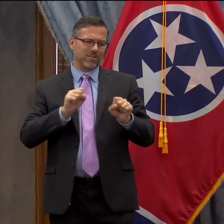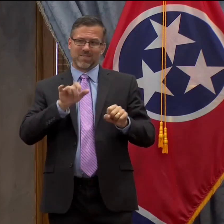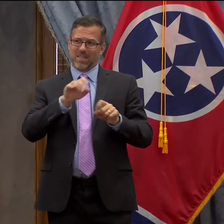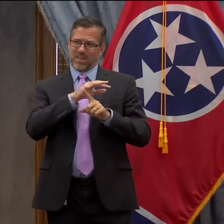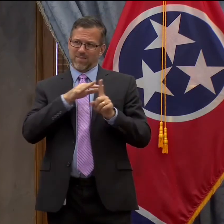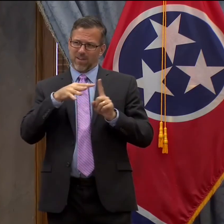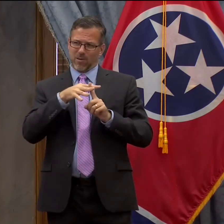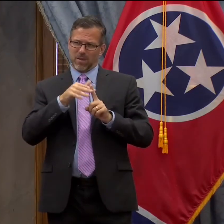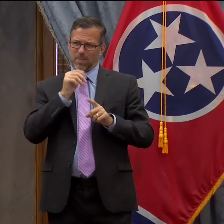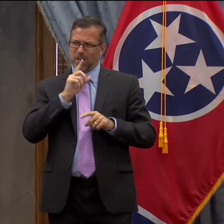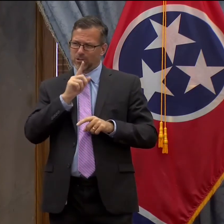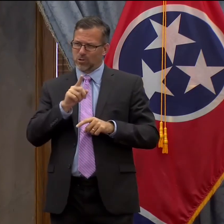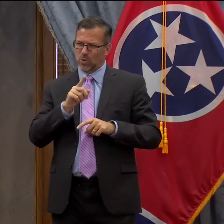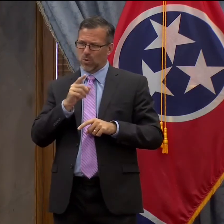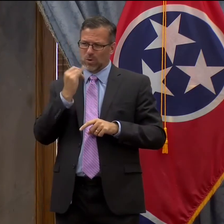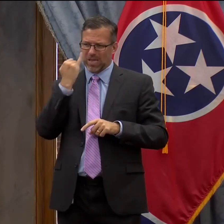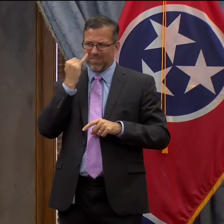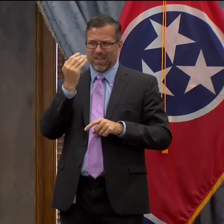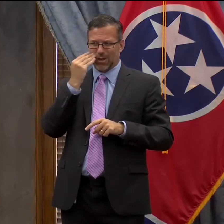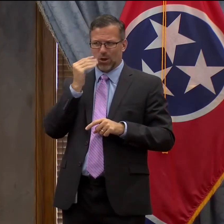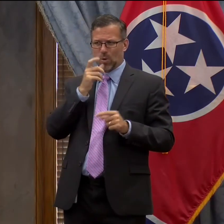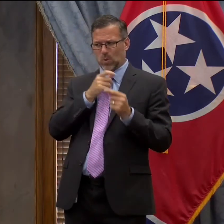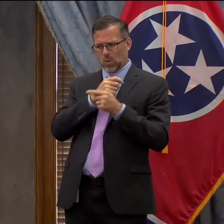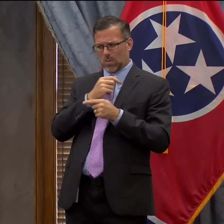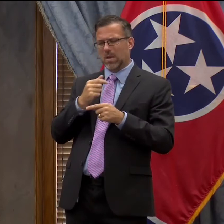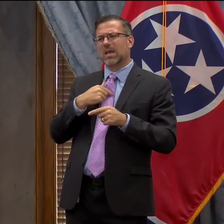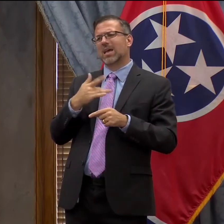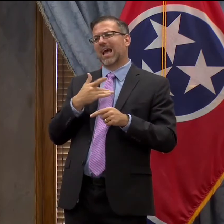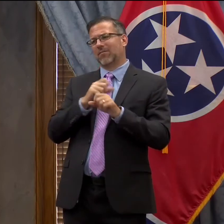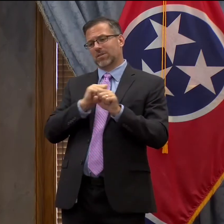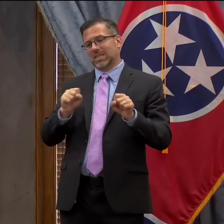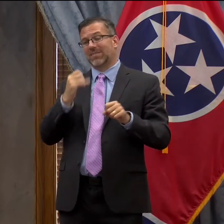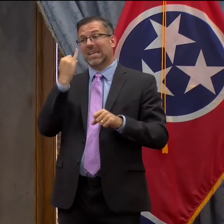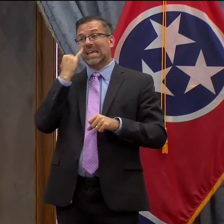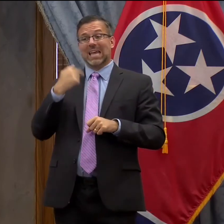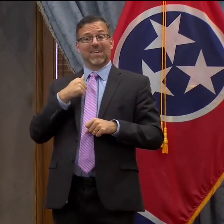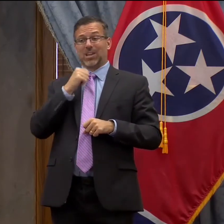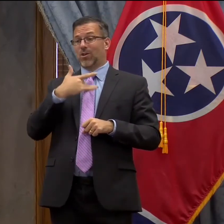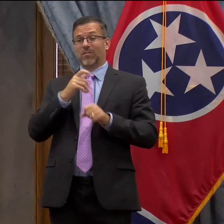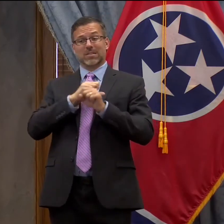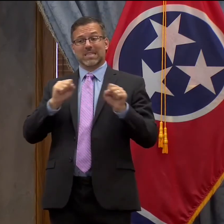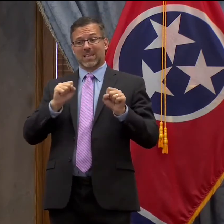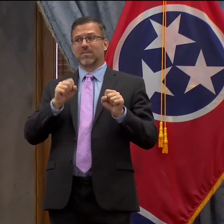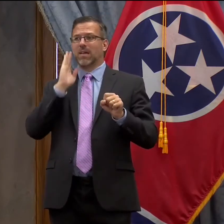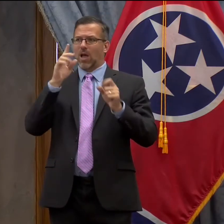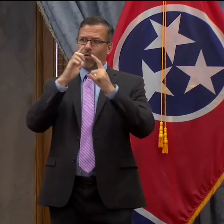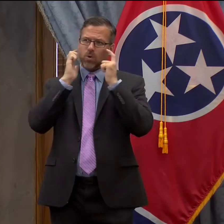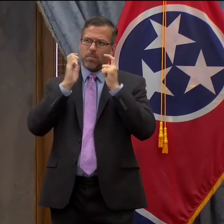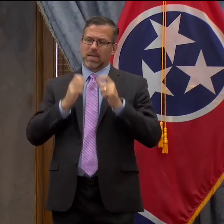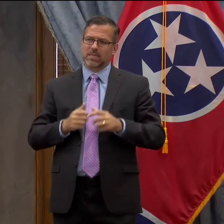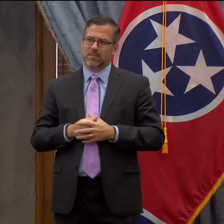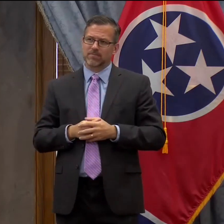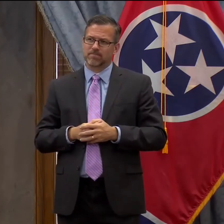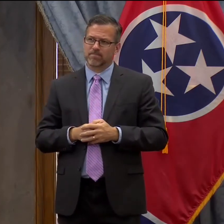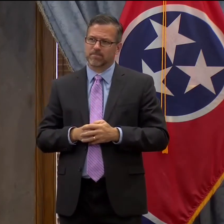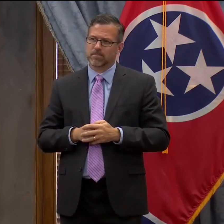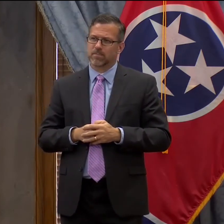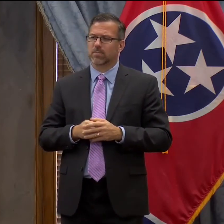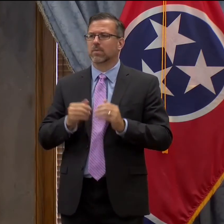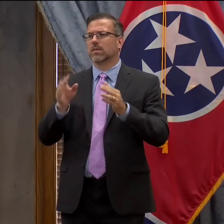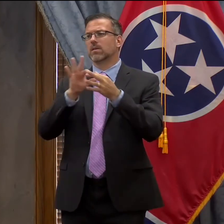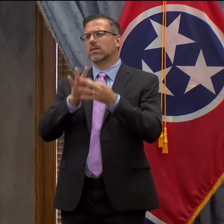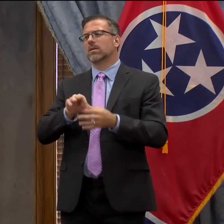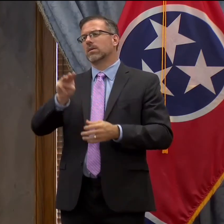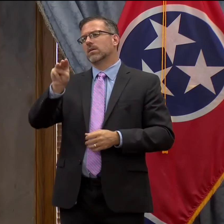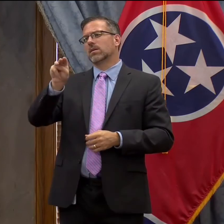it was or if I know them, but I feel safe. When I don't feel safe, I wear a mask. And then a quick question about the mayor,